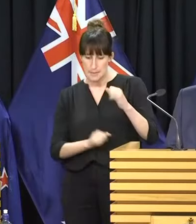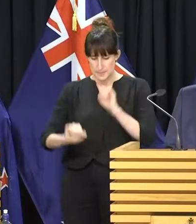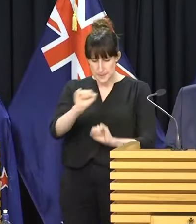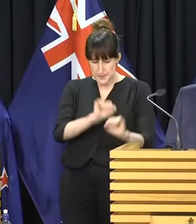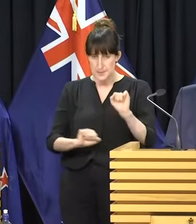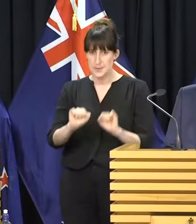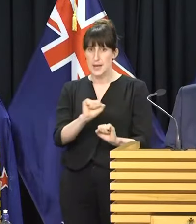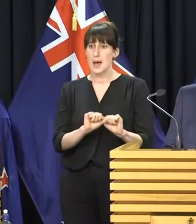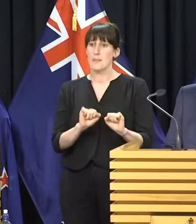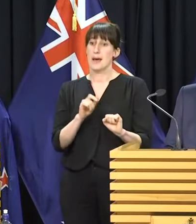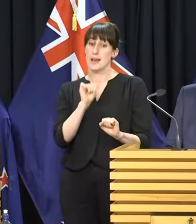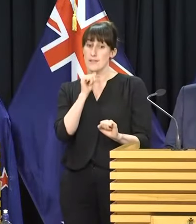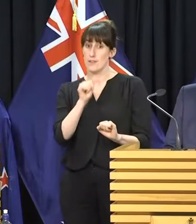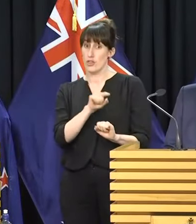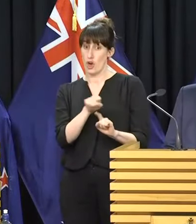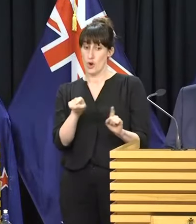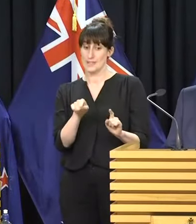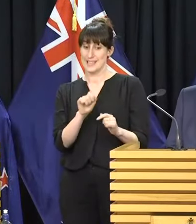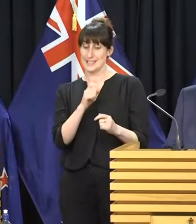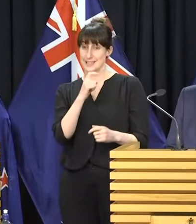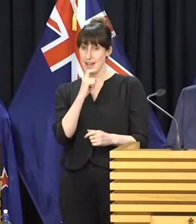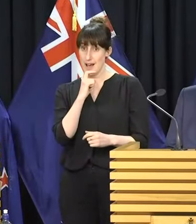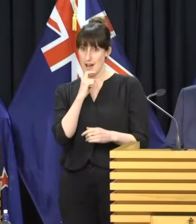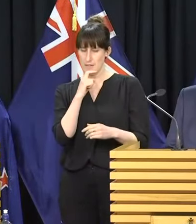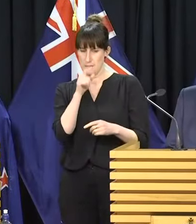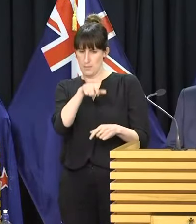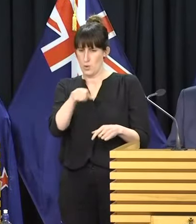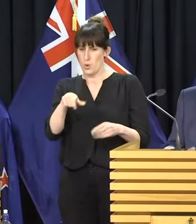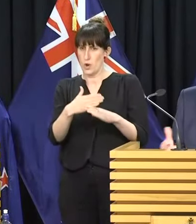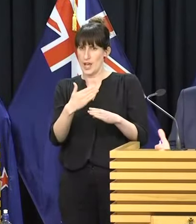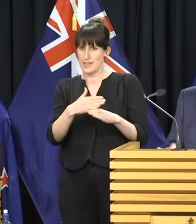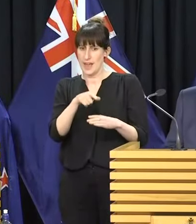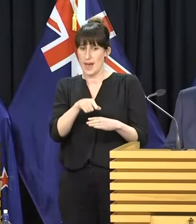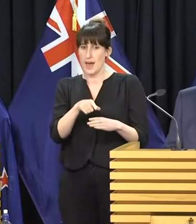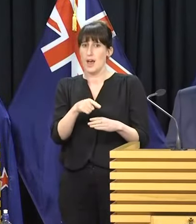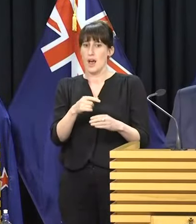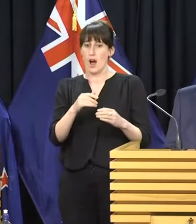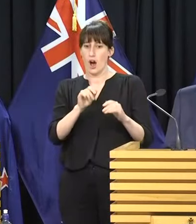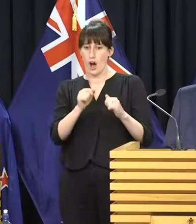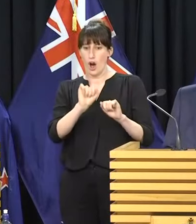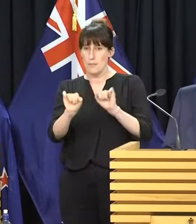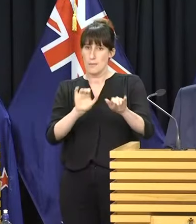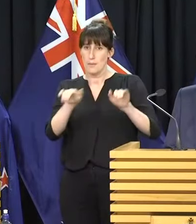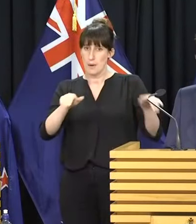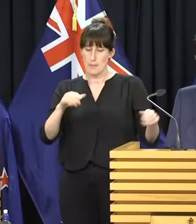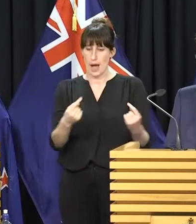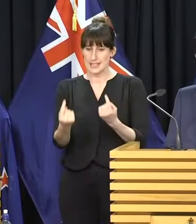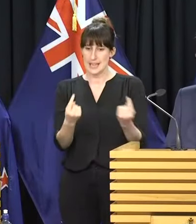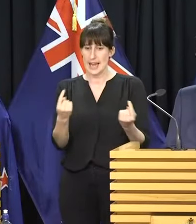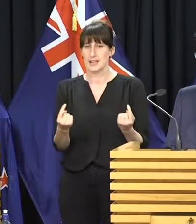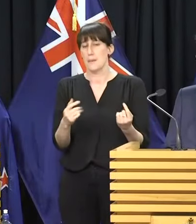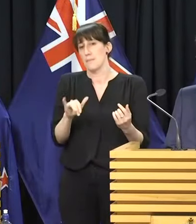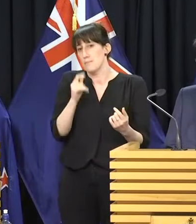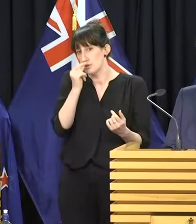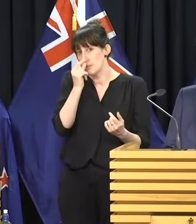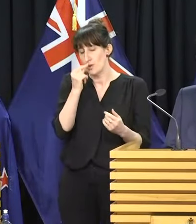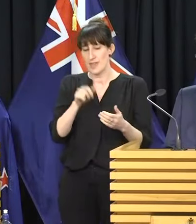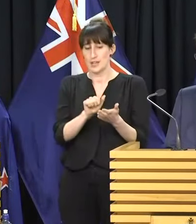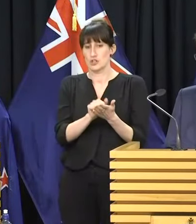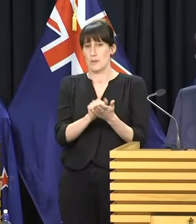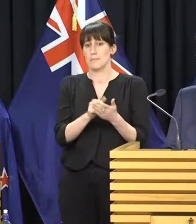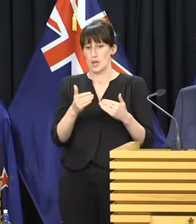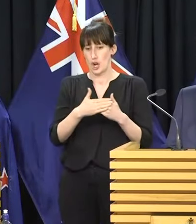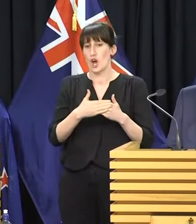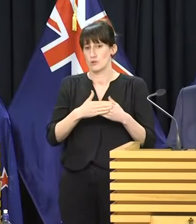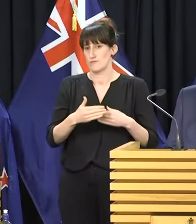well be, if the staff are close contacts and have to go into isolation, that the store has to close. We've seen this with premises before. For